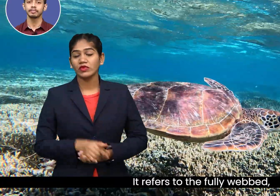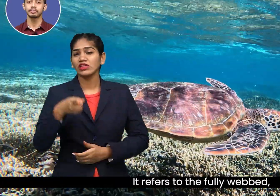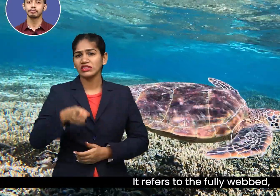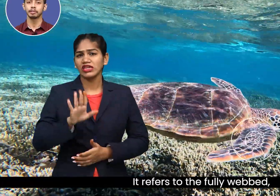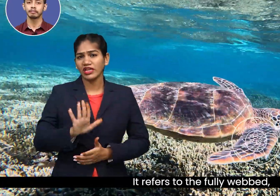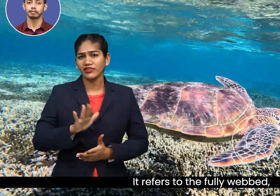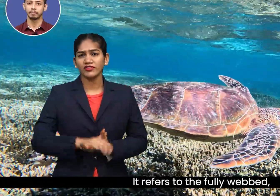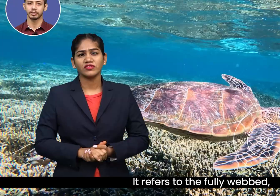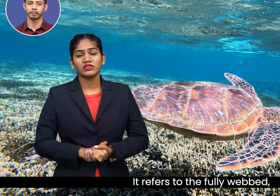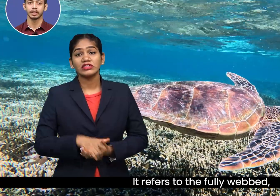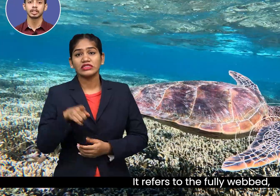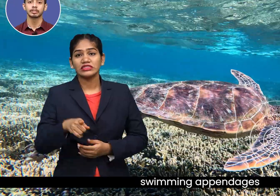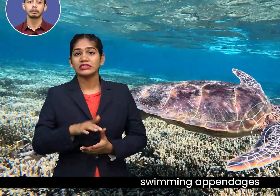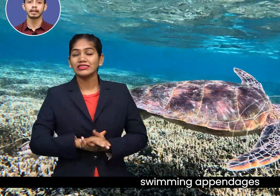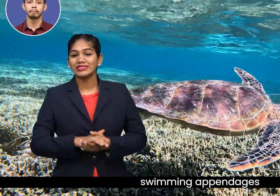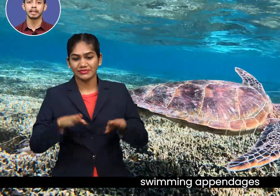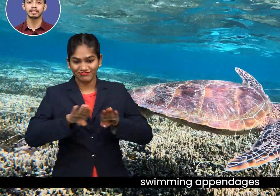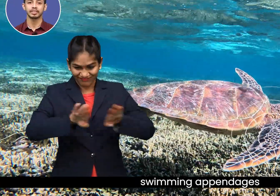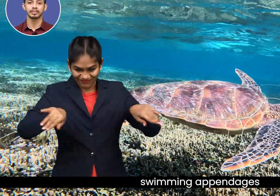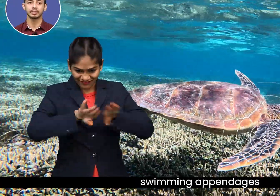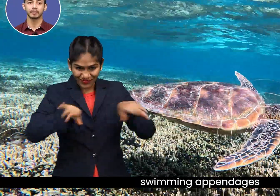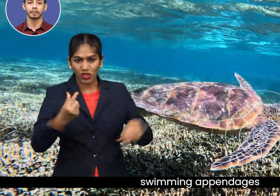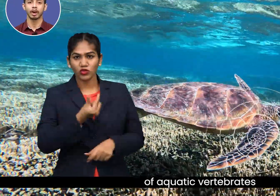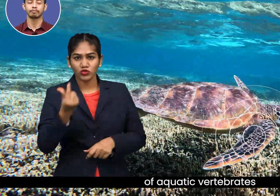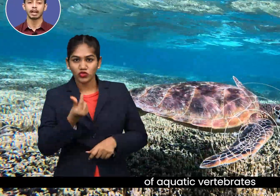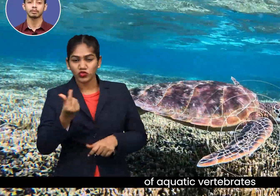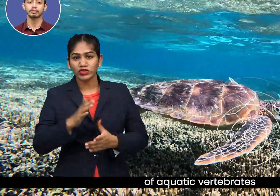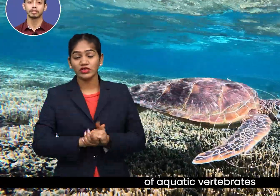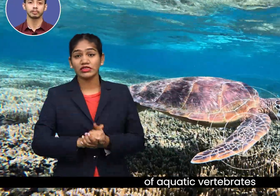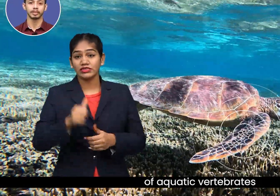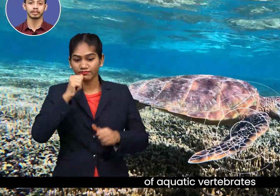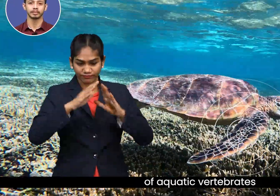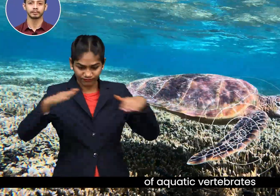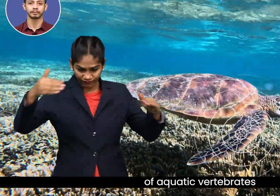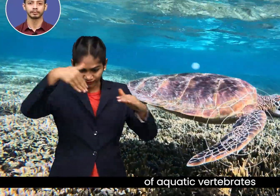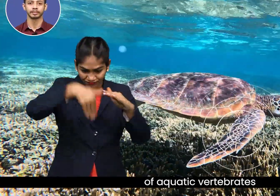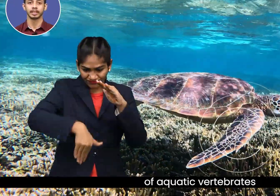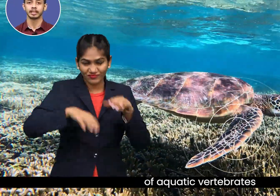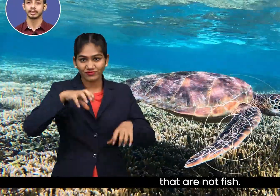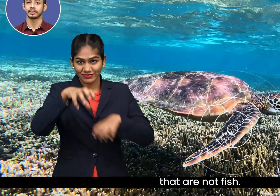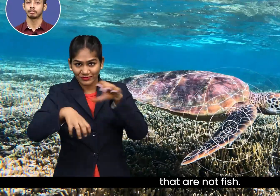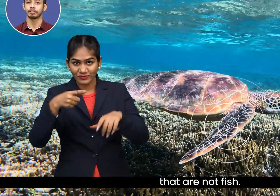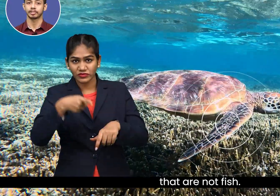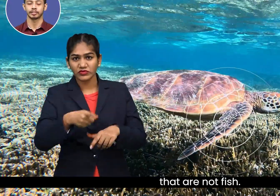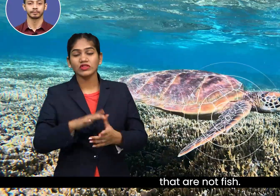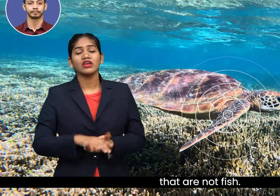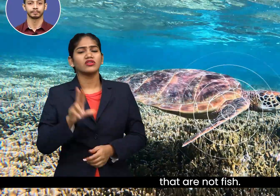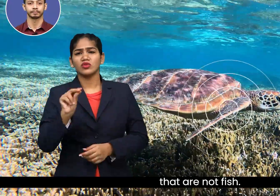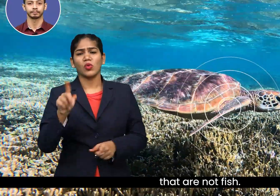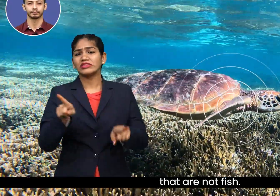It refers to the fully webbed swimming appendages of aquatic vertebrates that are not